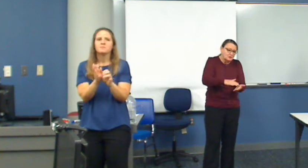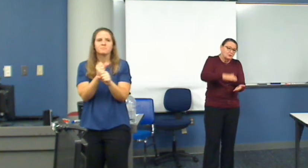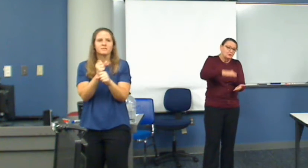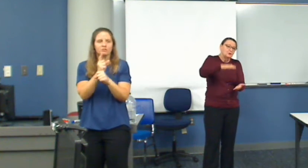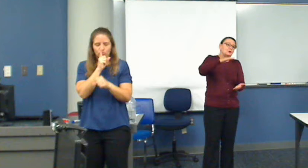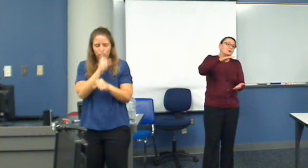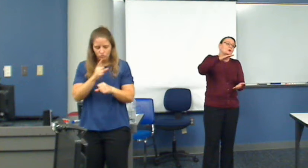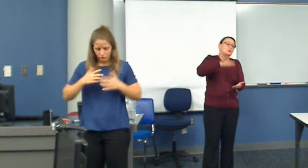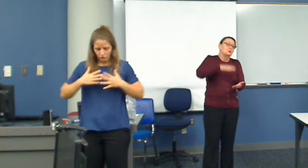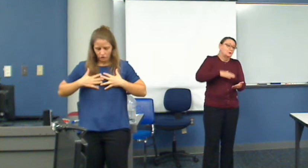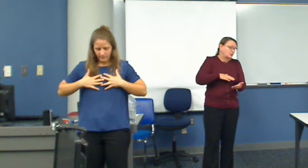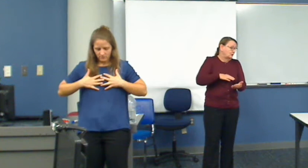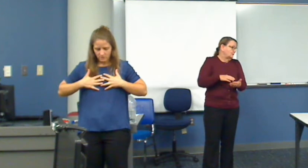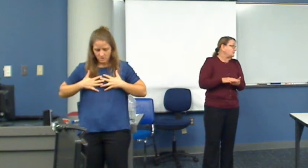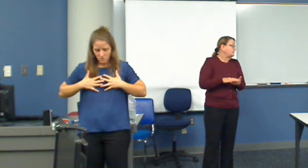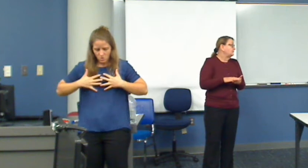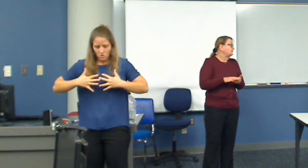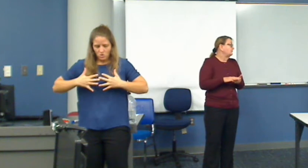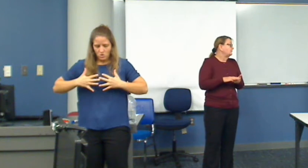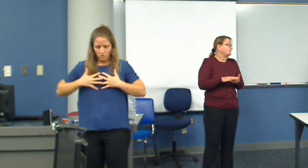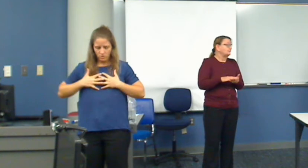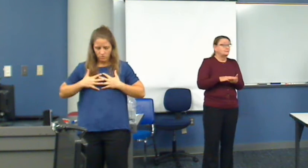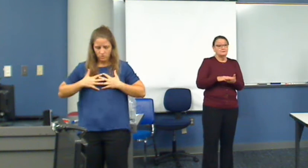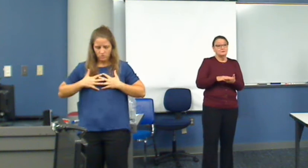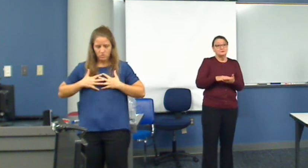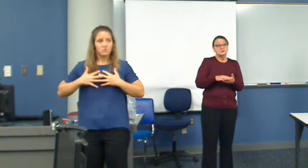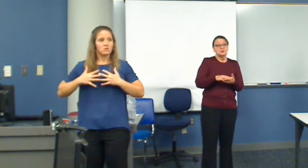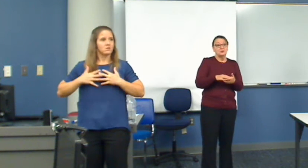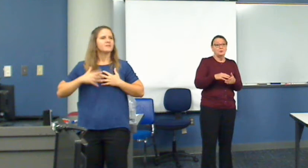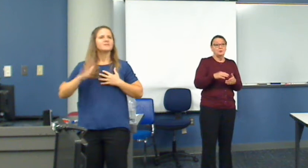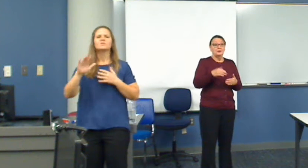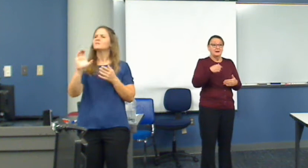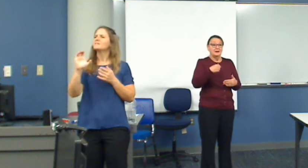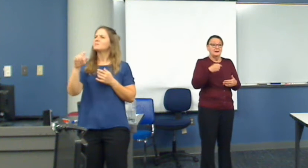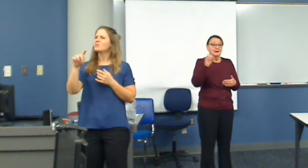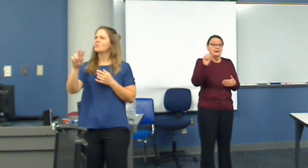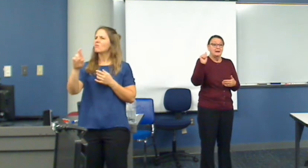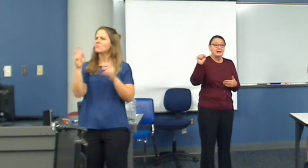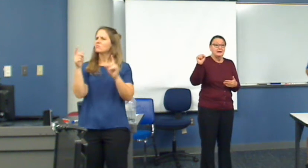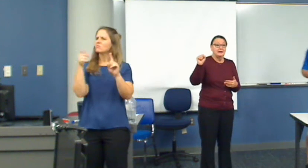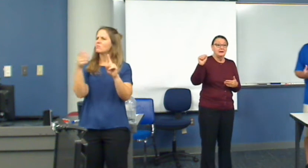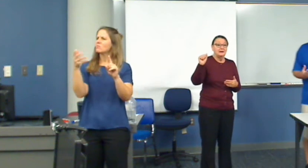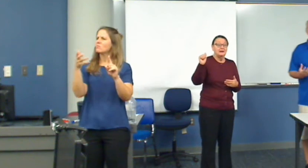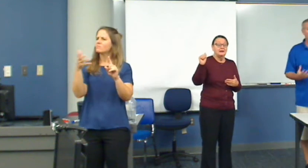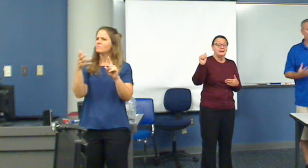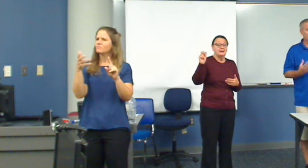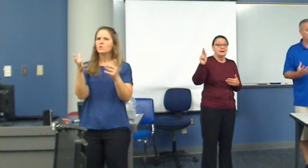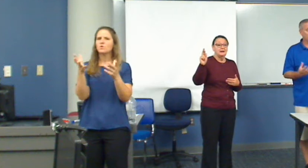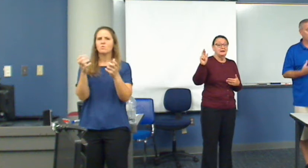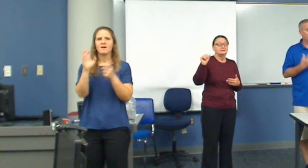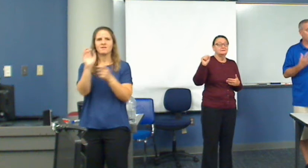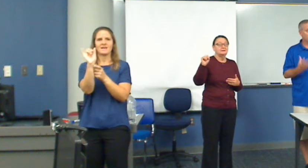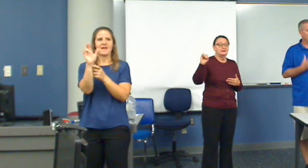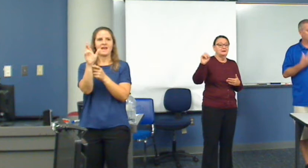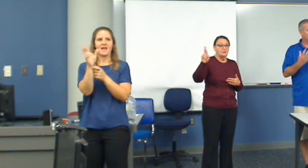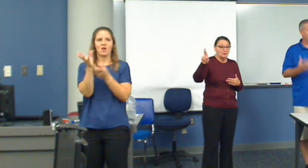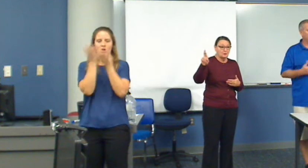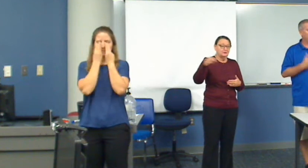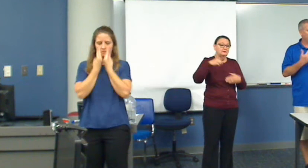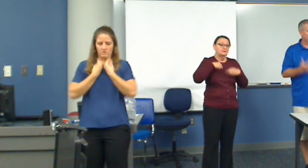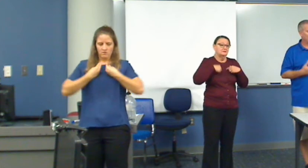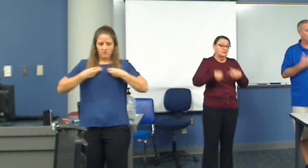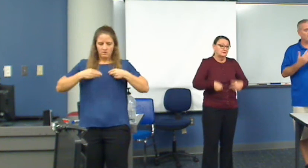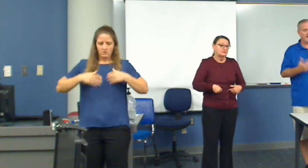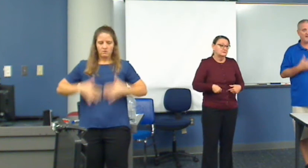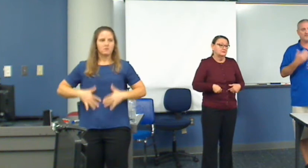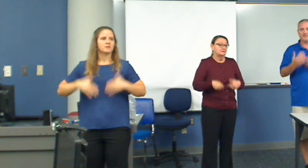do CPR? So we try to get air into the lungs, and then when we do chest compressions, we try to circulate that